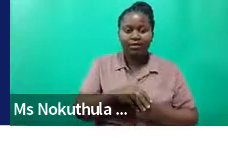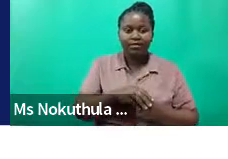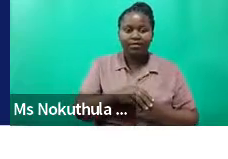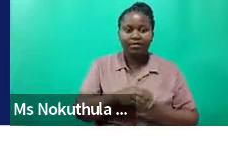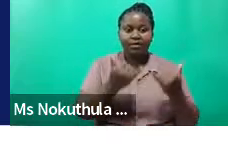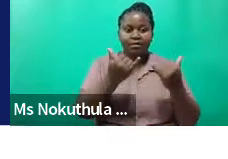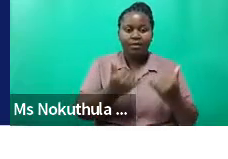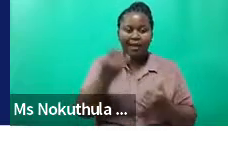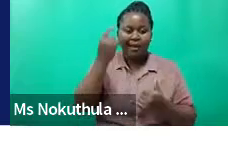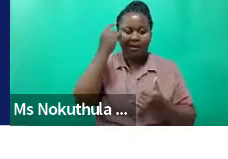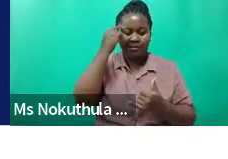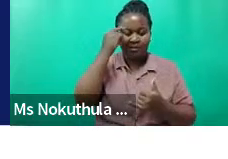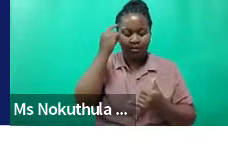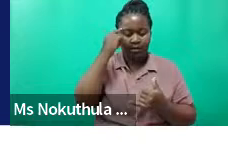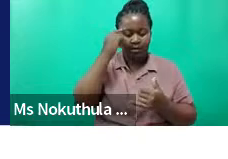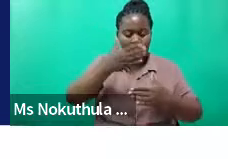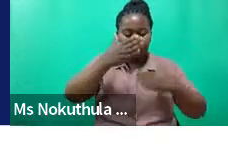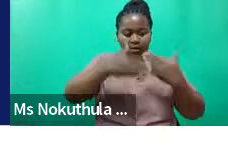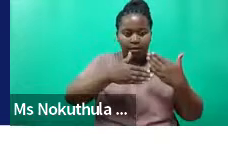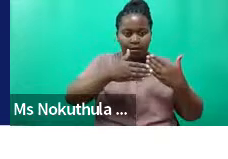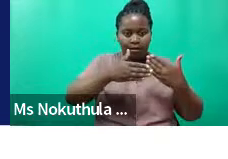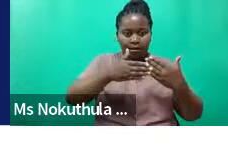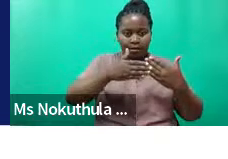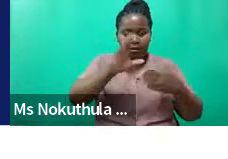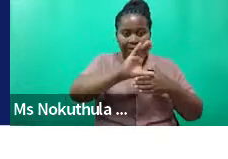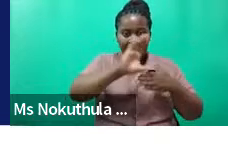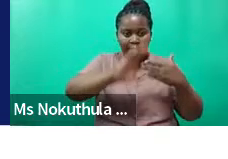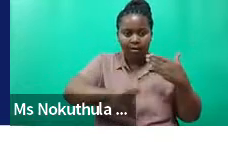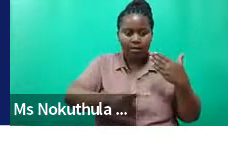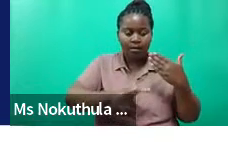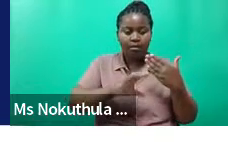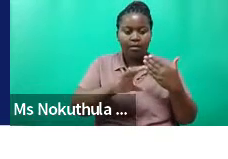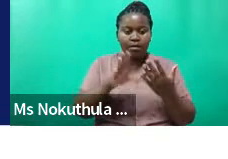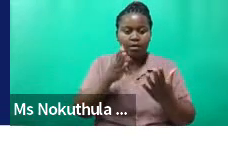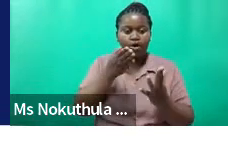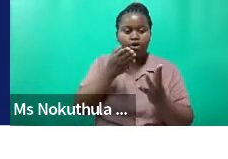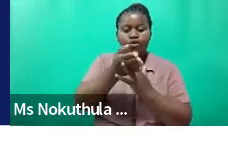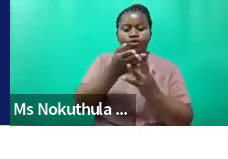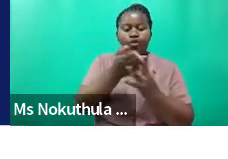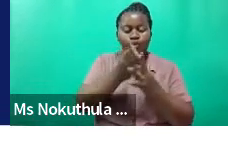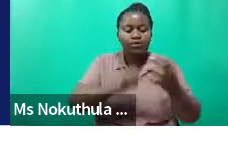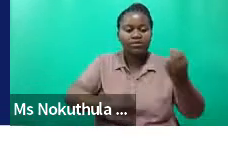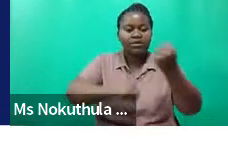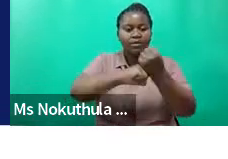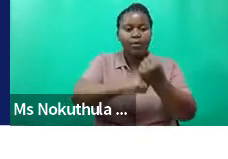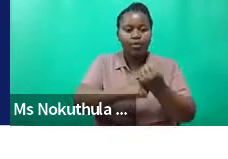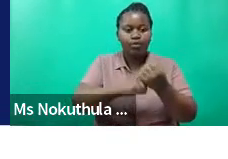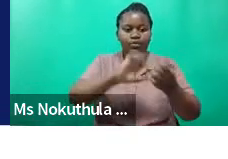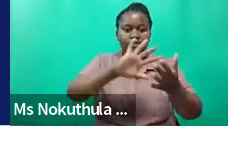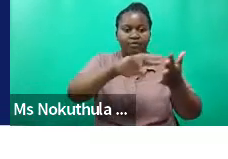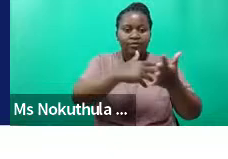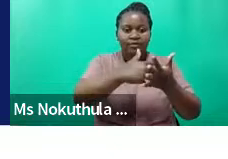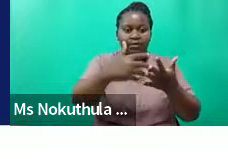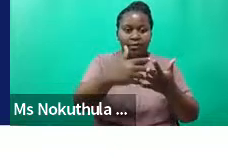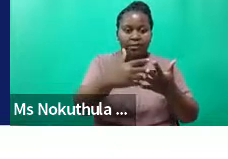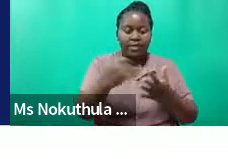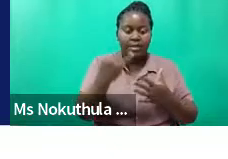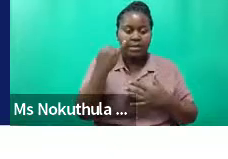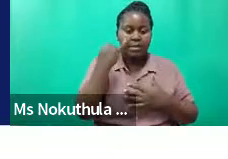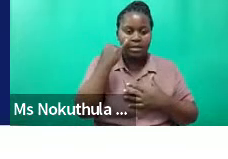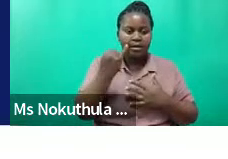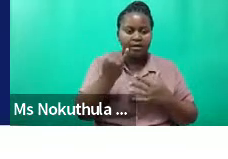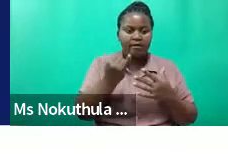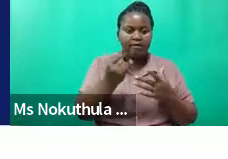last two slides. Through a supportive education framework, it allows for multiple